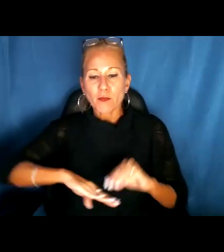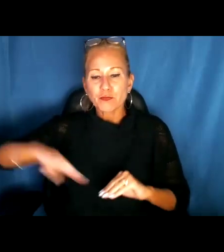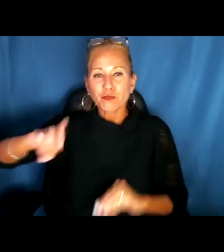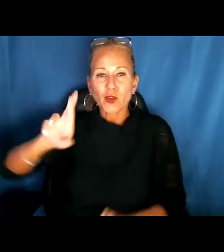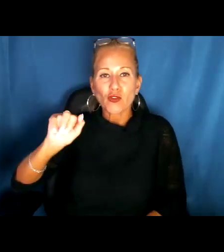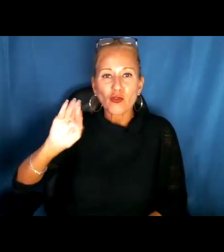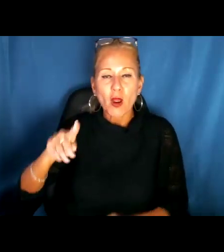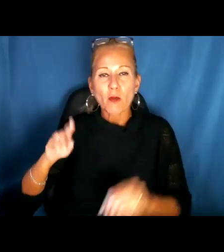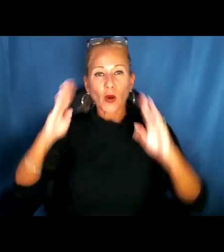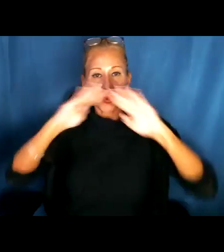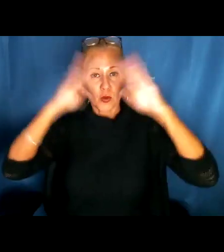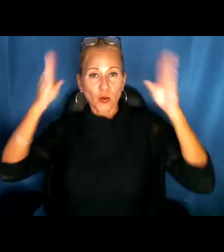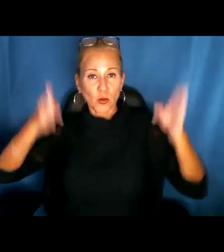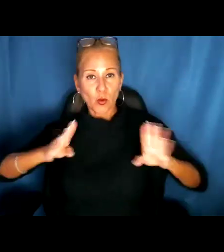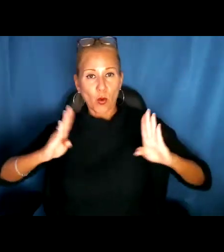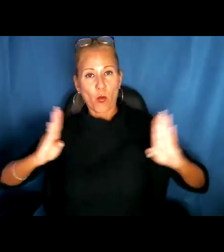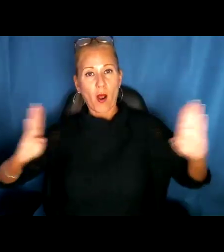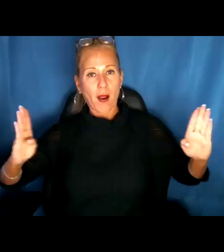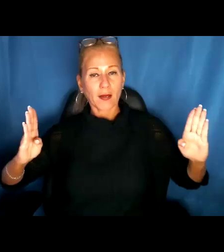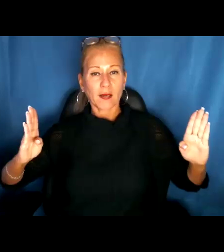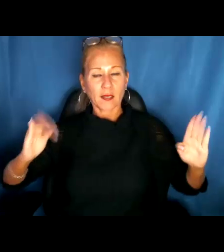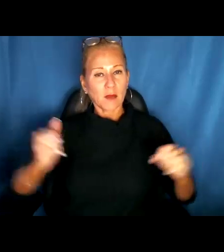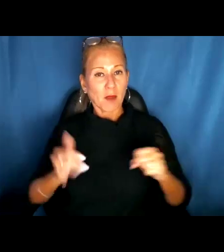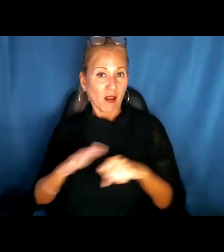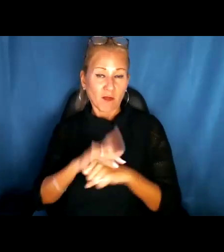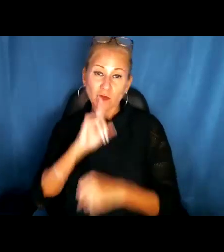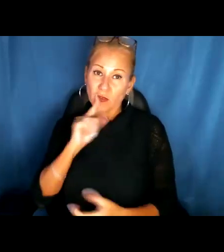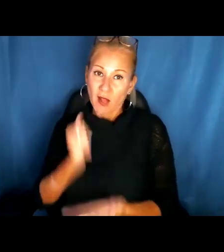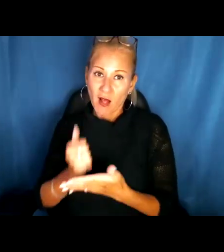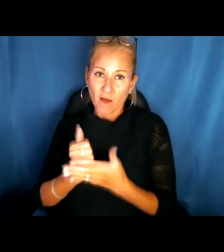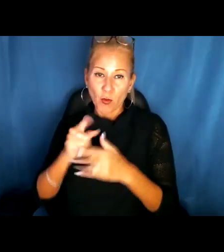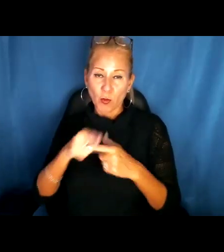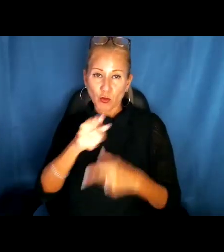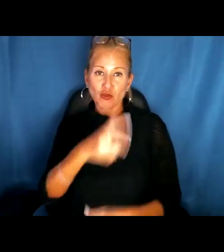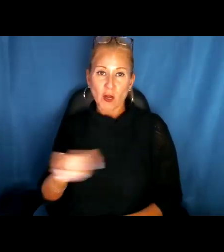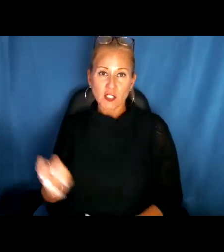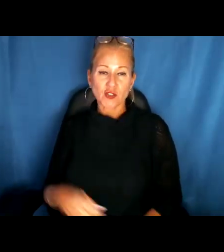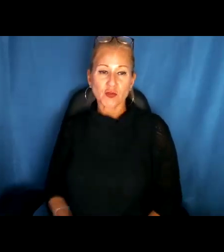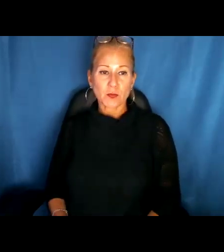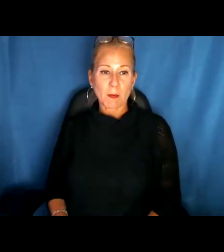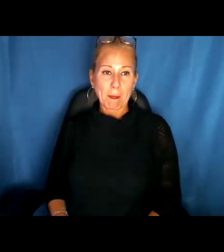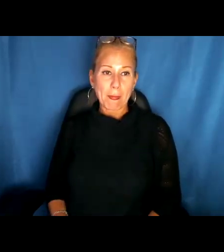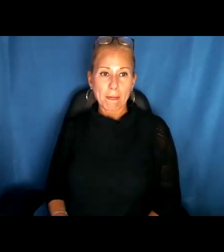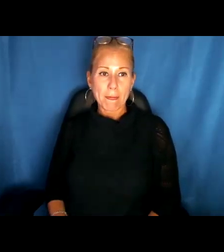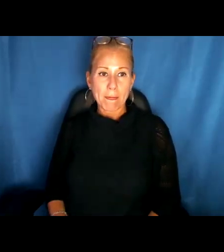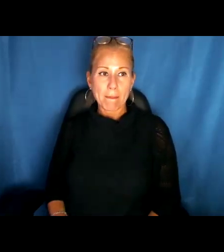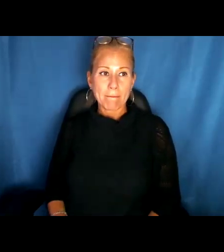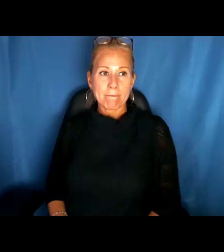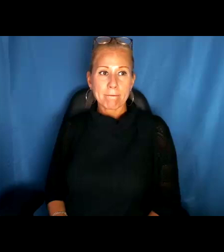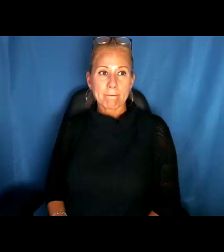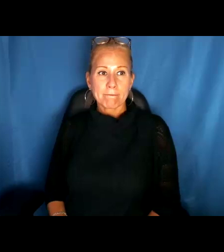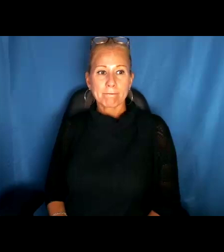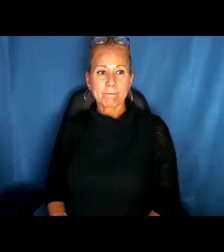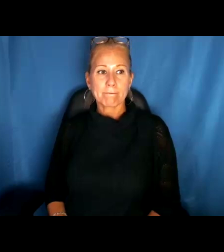widening or things like that could be covered, and those can be super helpful when transitioning. Next slide, please.